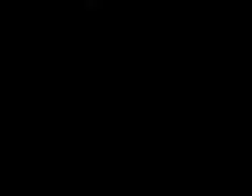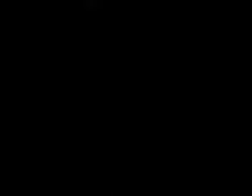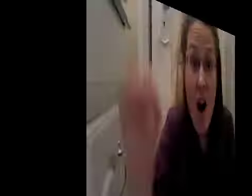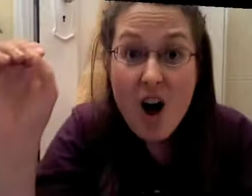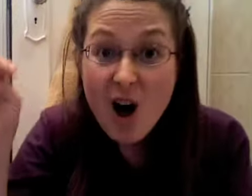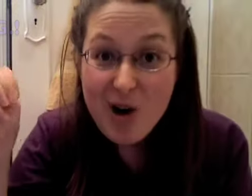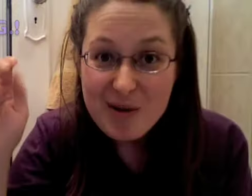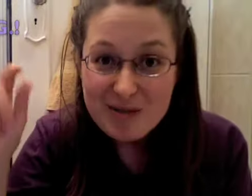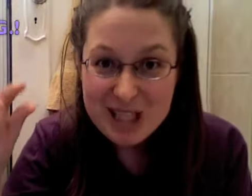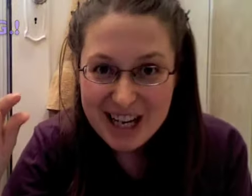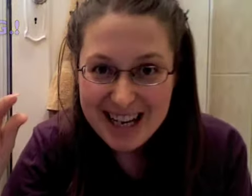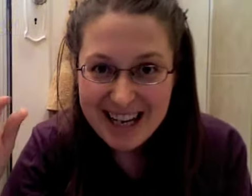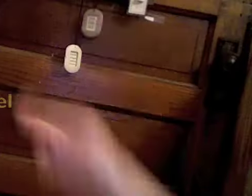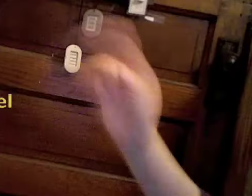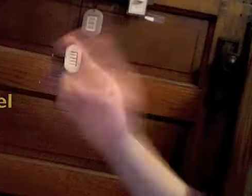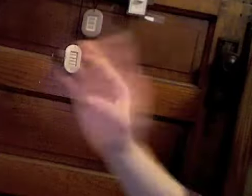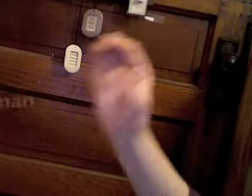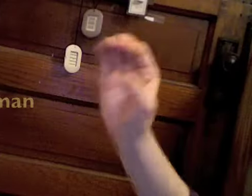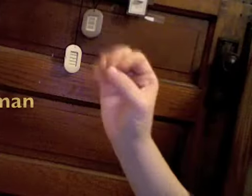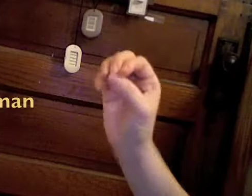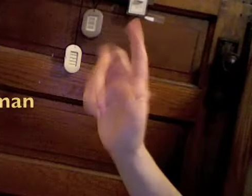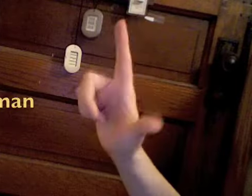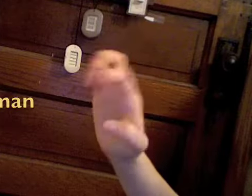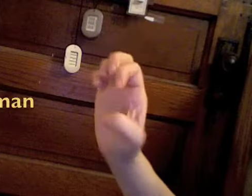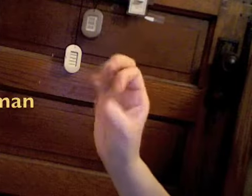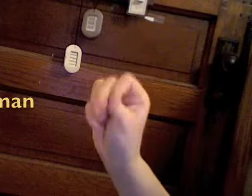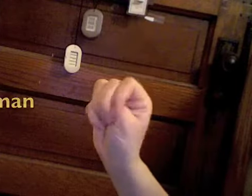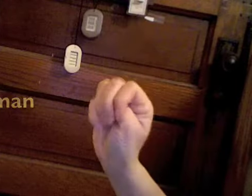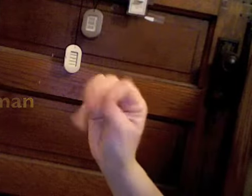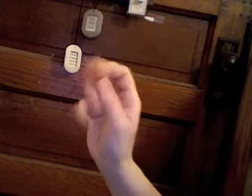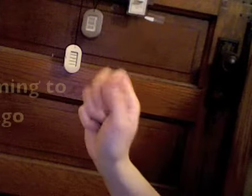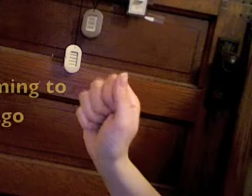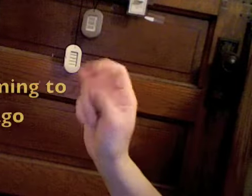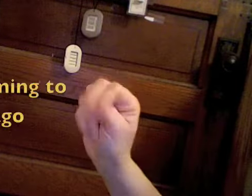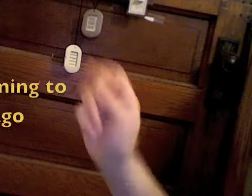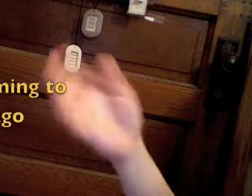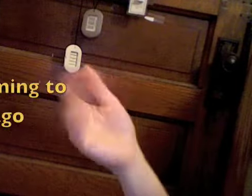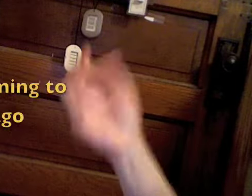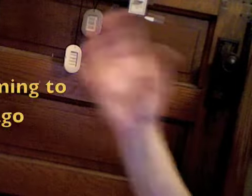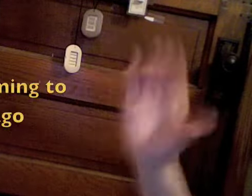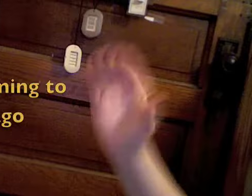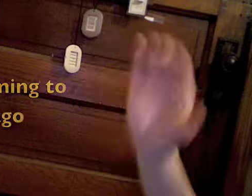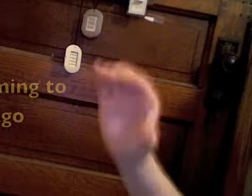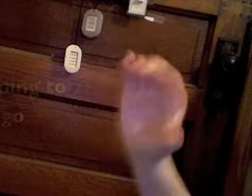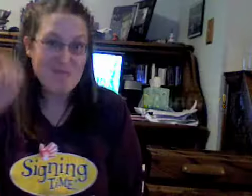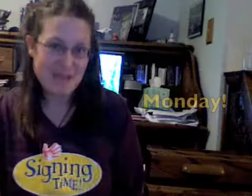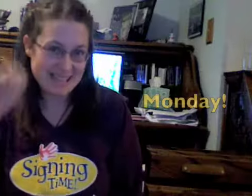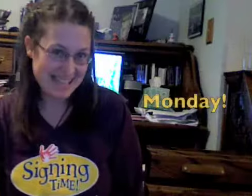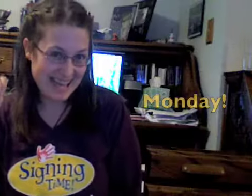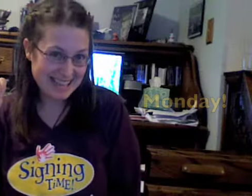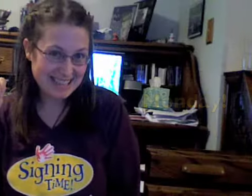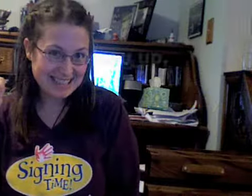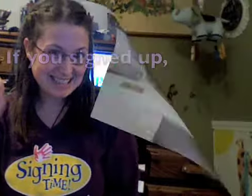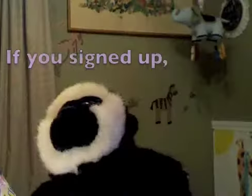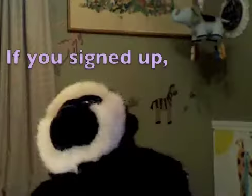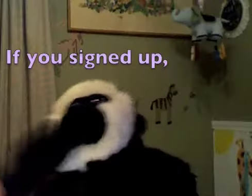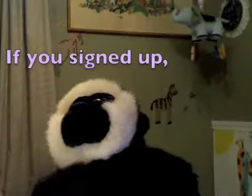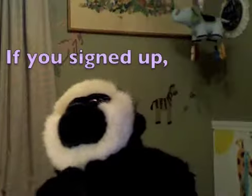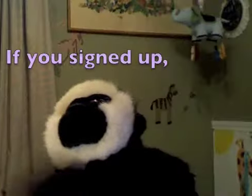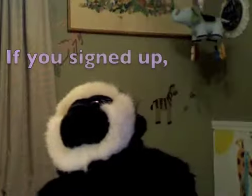OMG! Rachel Coleman is coming to Chicago Monday. If you signed